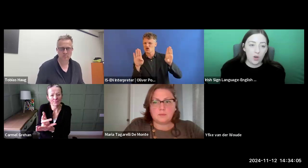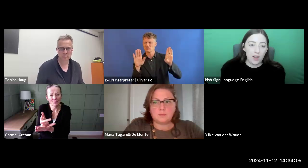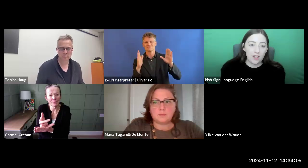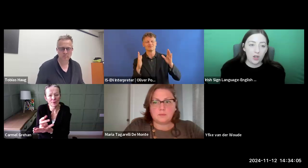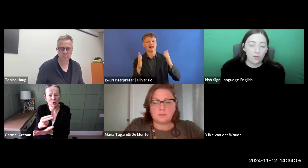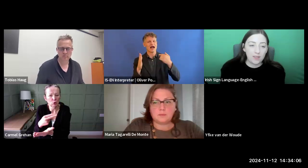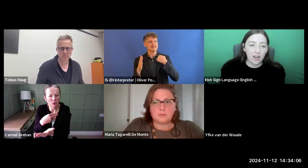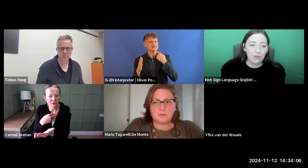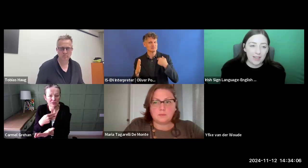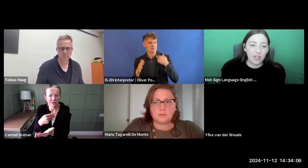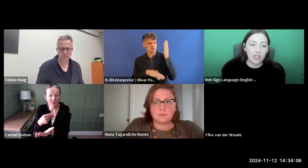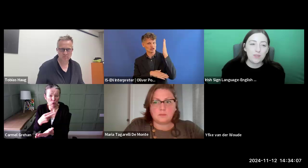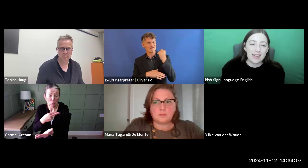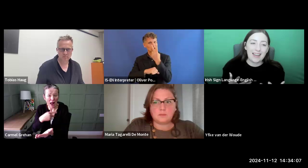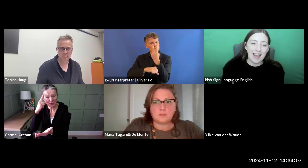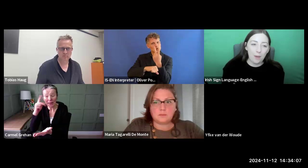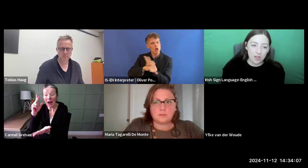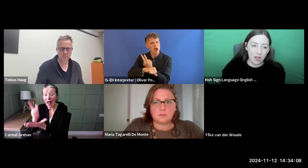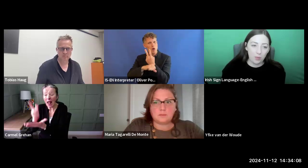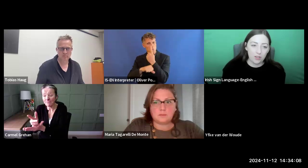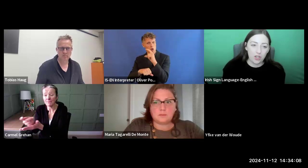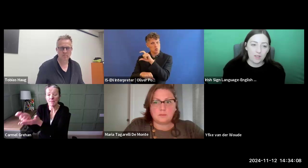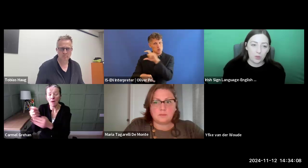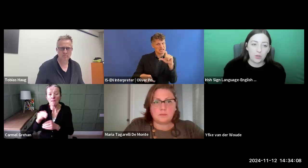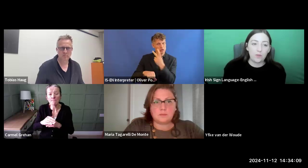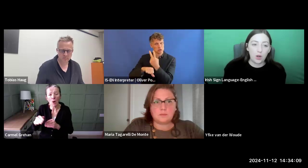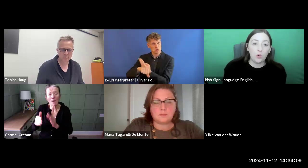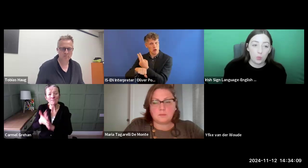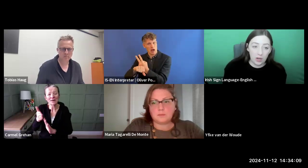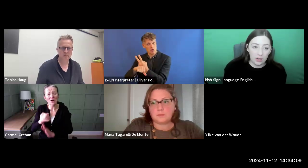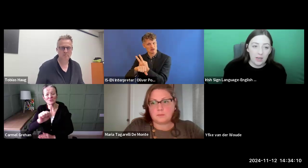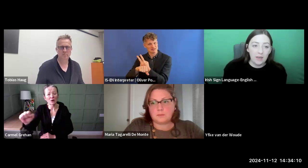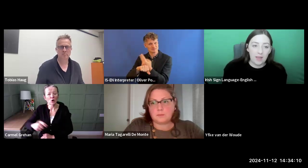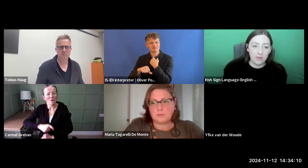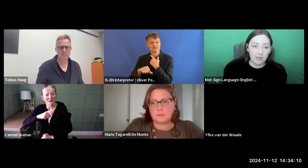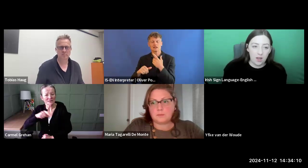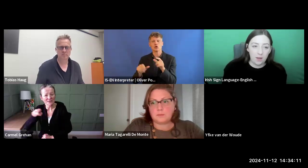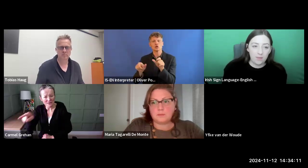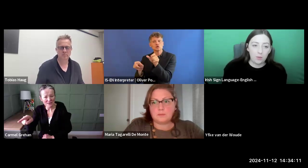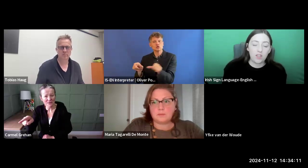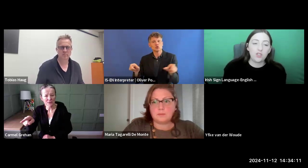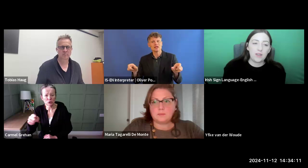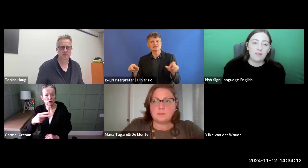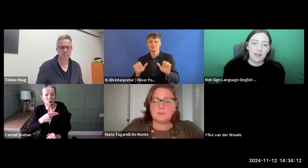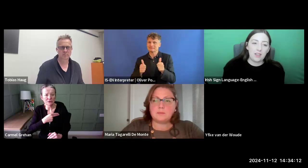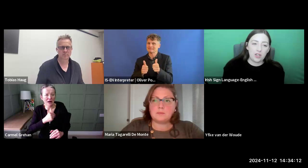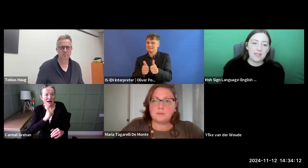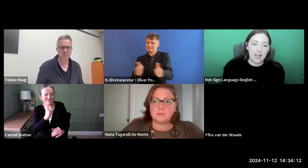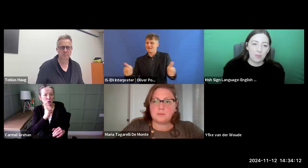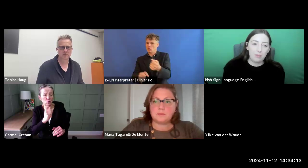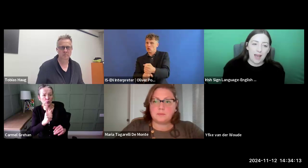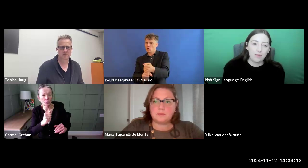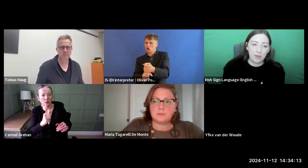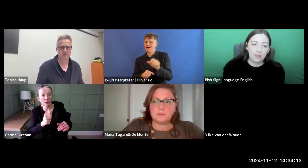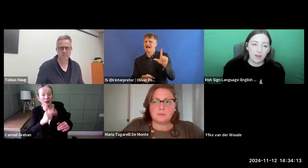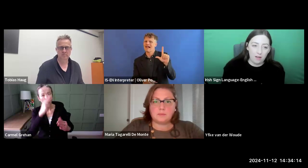really to try and cover that, I really tried to use it in the lab time where the students were doing their own work. That was the time, because I just really felt that using